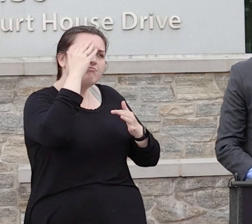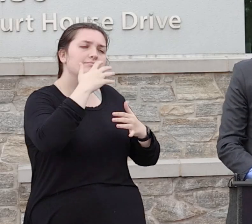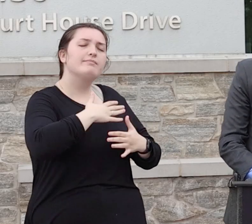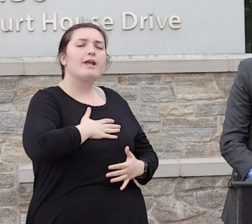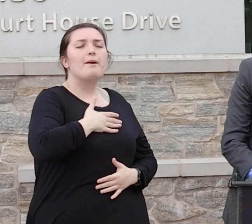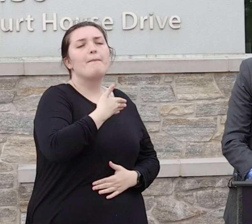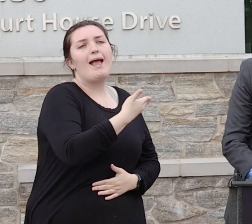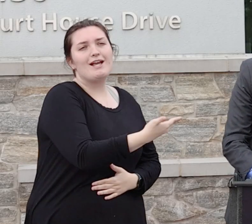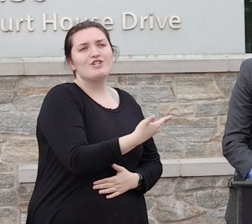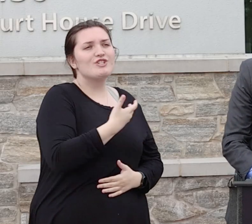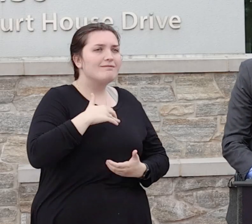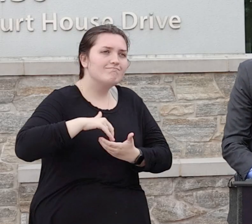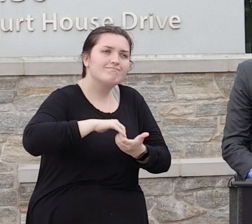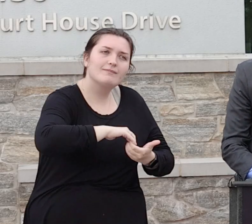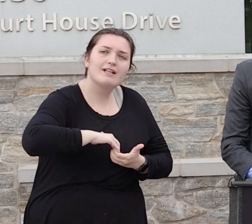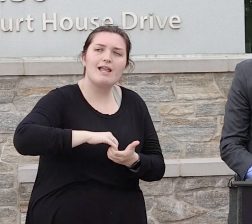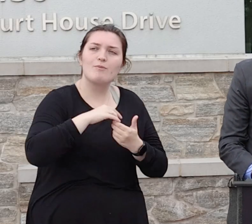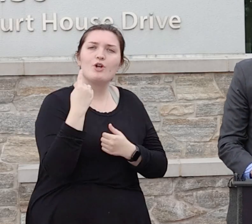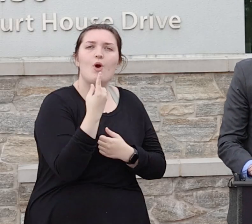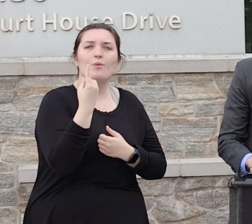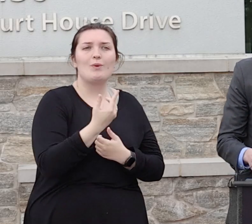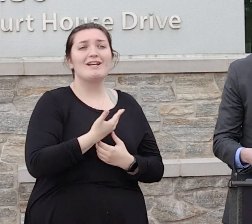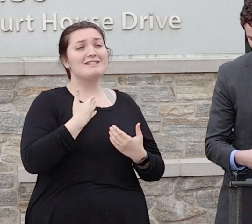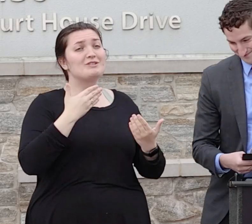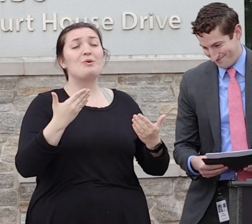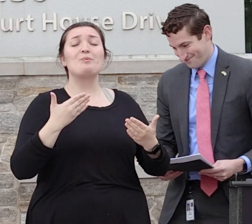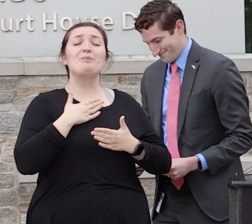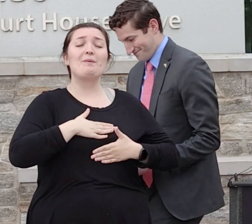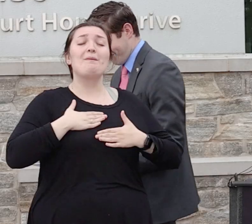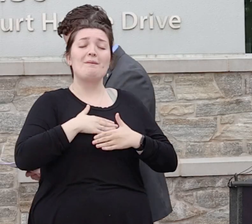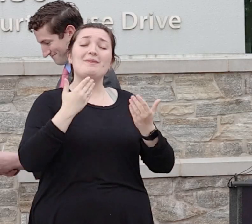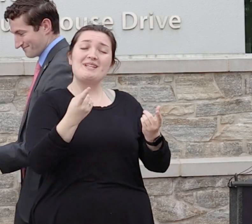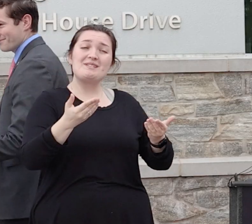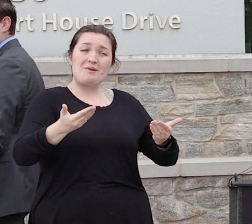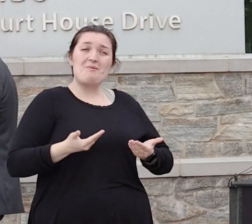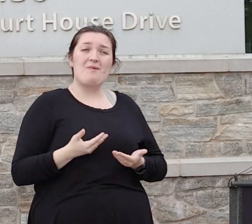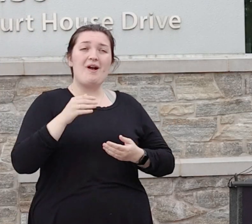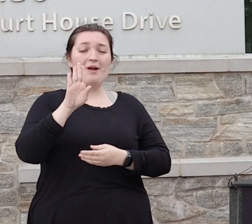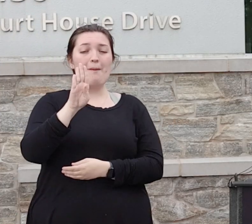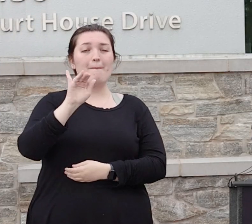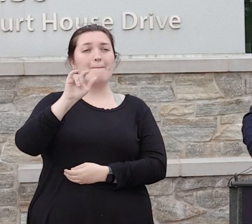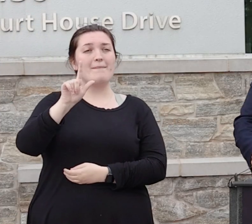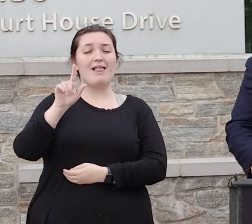collaboration. Please join me in welcoming Superintendent Bill Barnes.